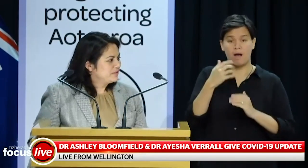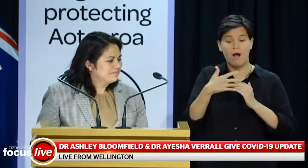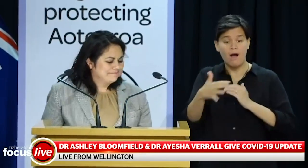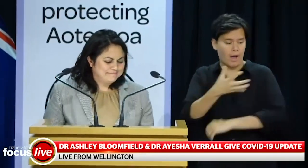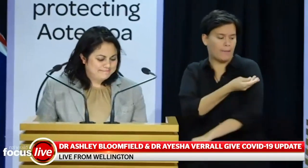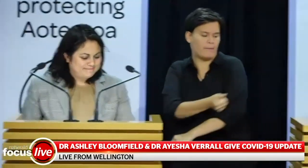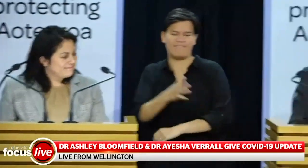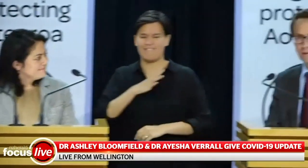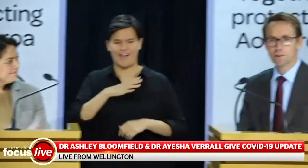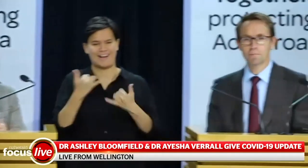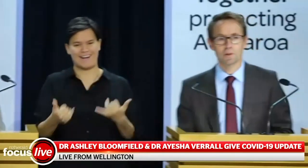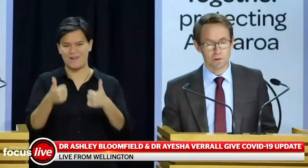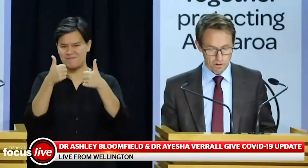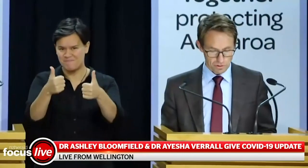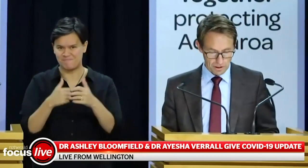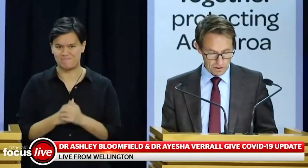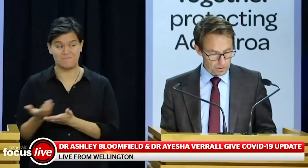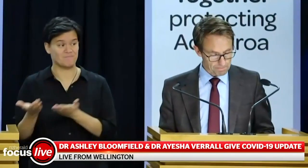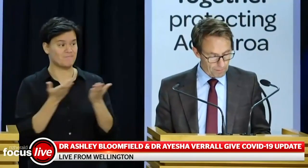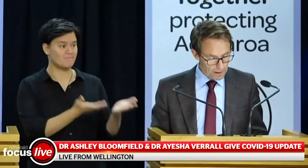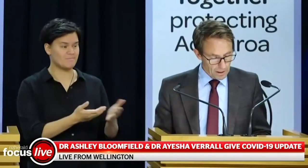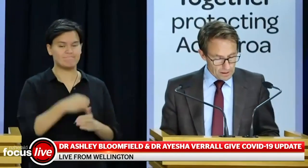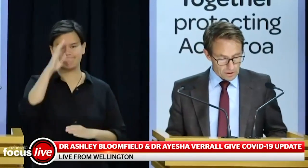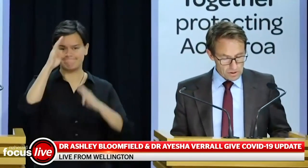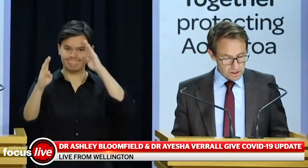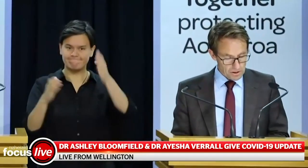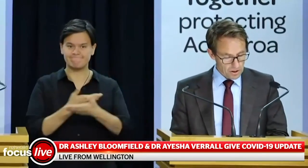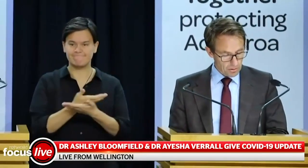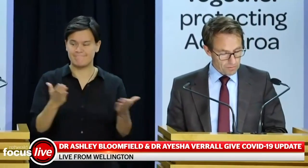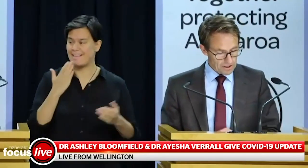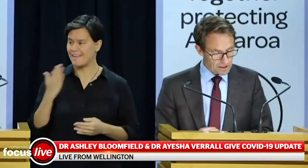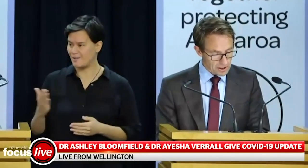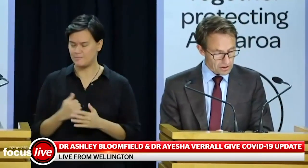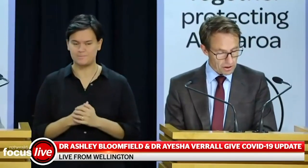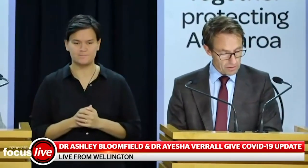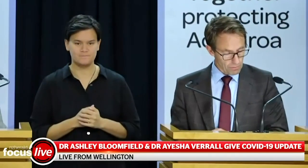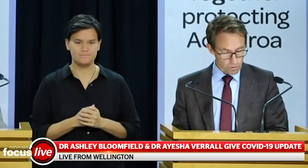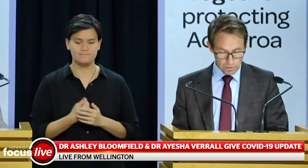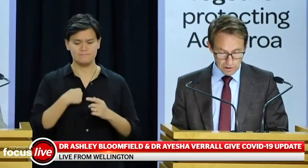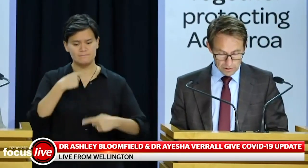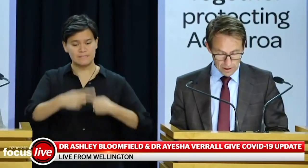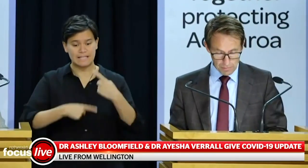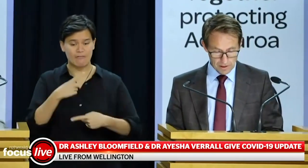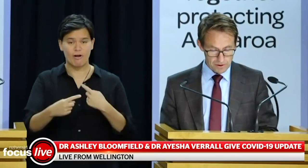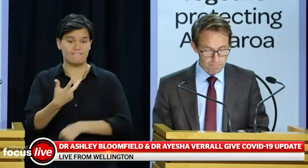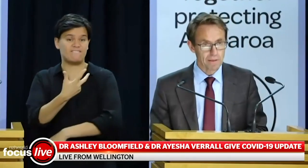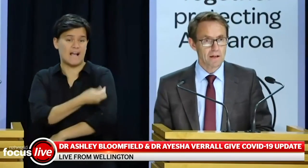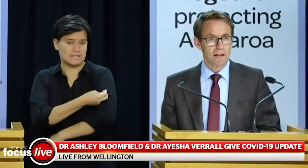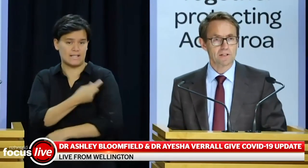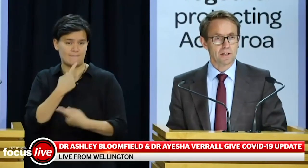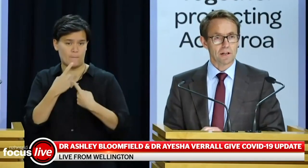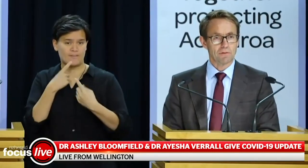Dr. Bloomfield. Thank you, Minister. Kia ora koutou katoa. So just to continue on the vaccination theme before moving on to other